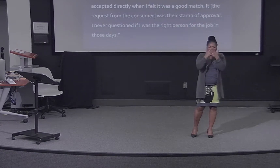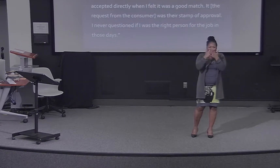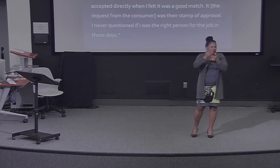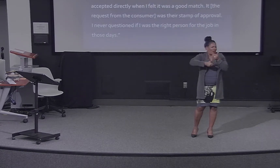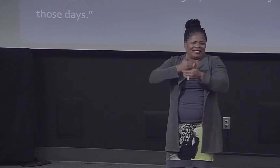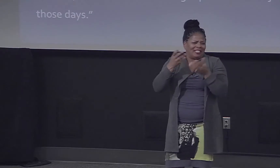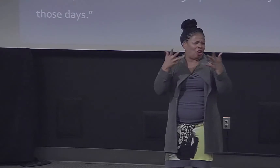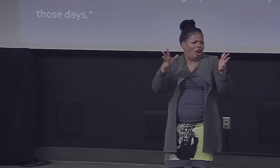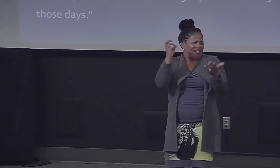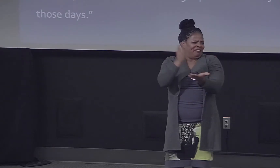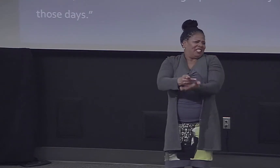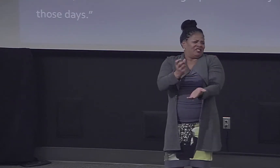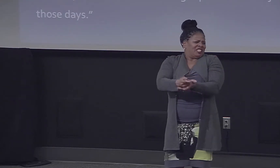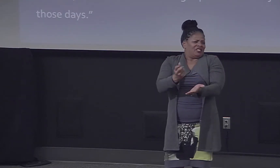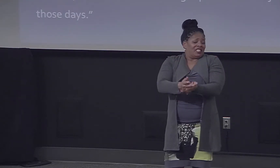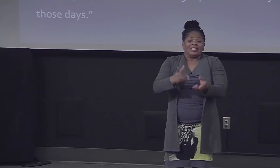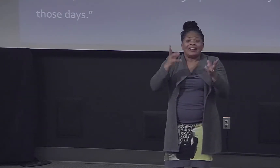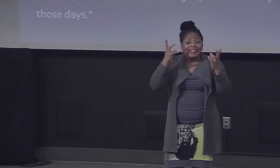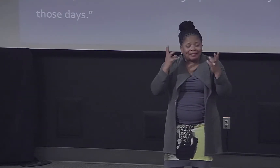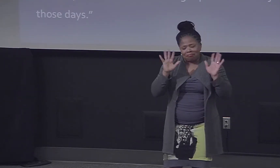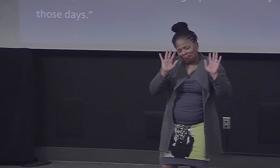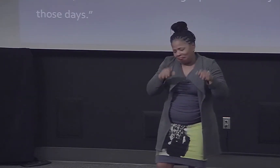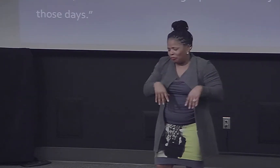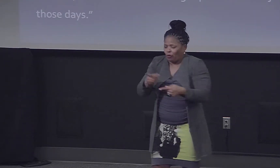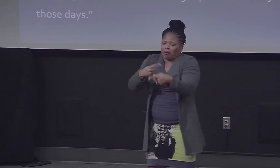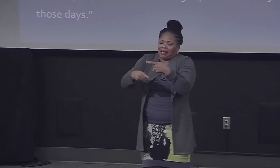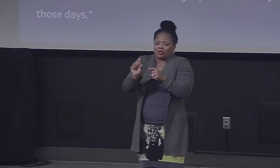directly asked by a deaf person to fill their request,